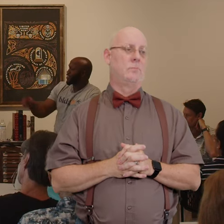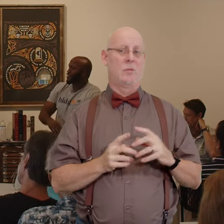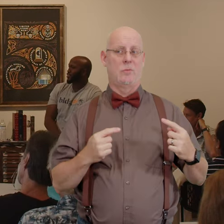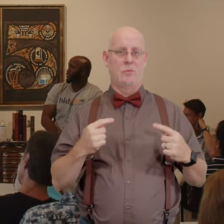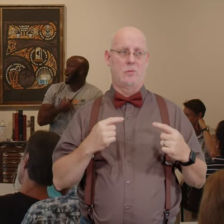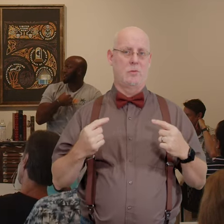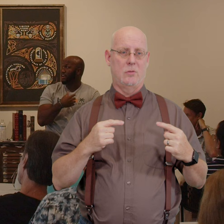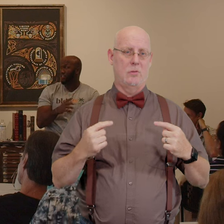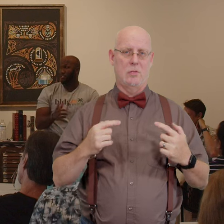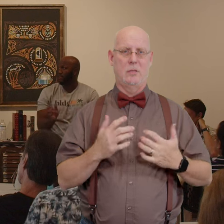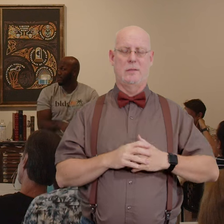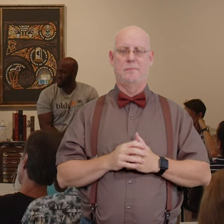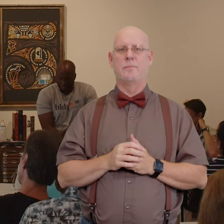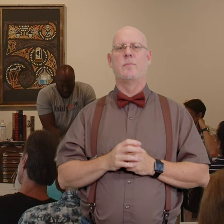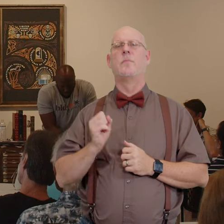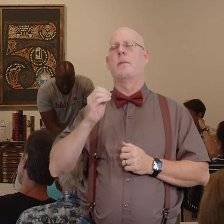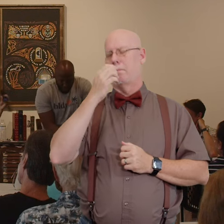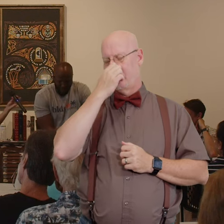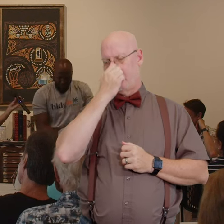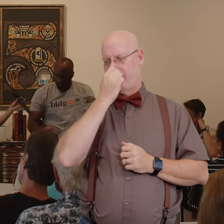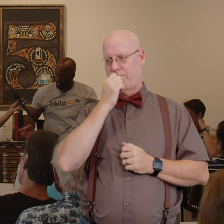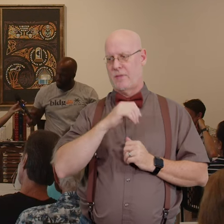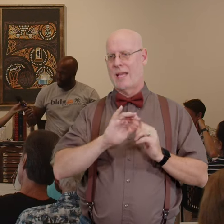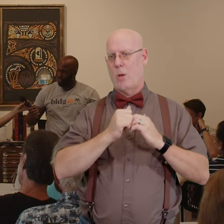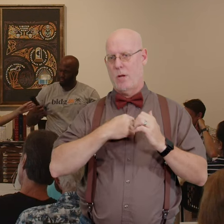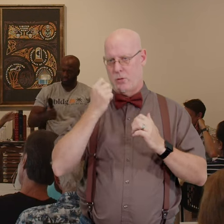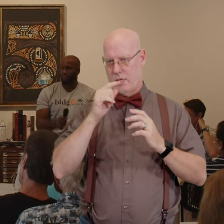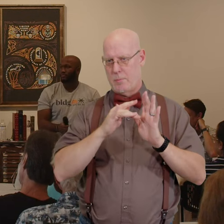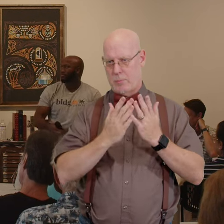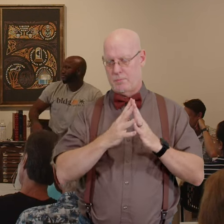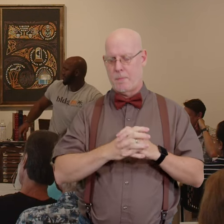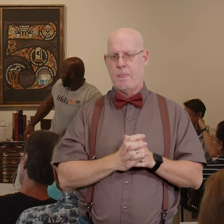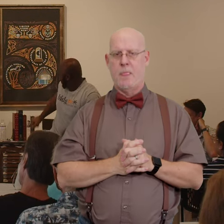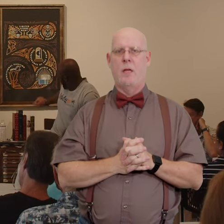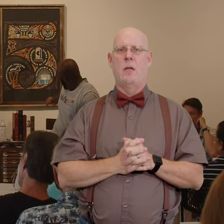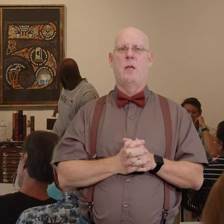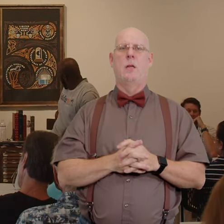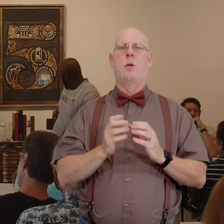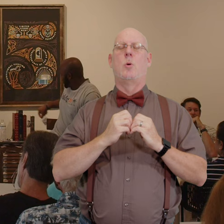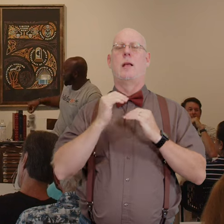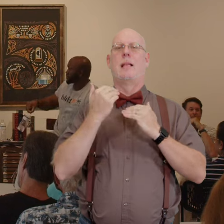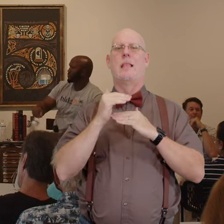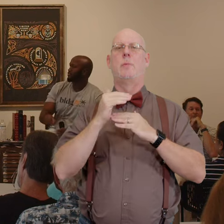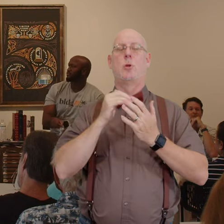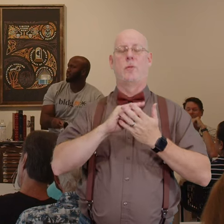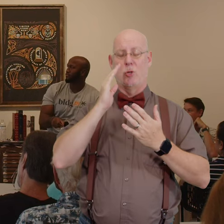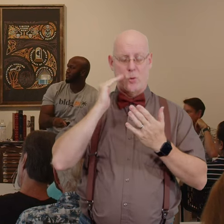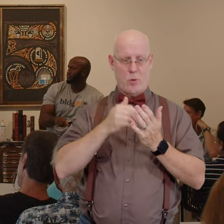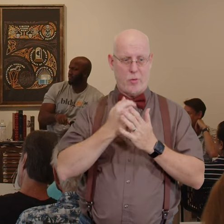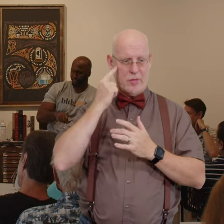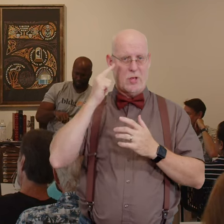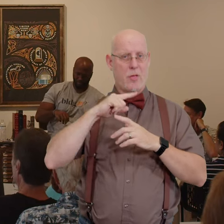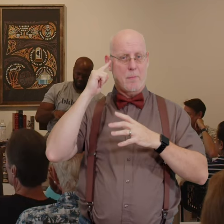Oh, you want to say? So this is how I understand it biblically. We're going to get into this more with Limited Atonement. If you're